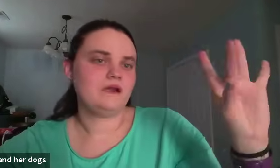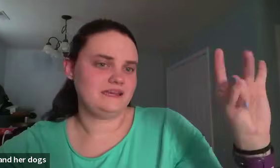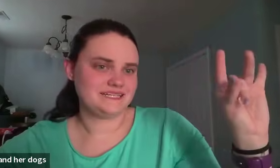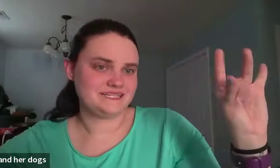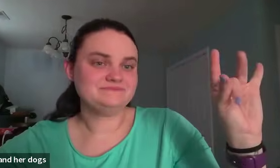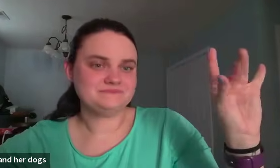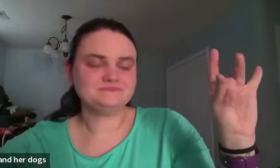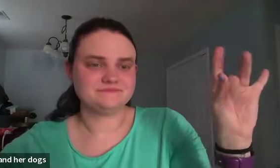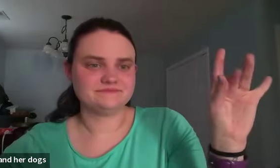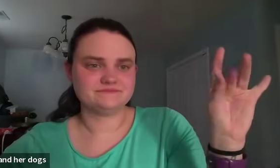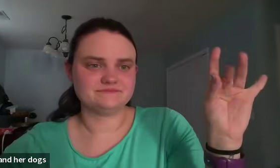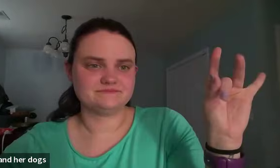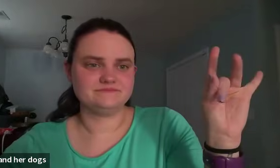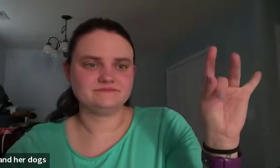or 18.